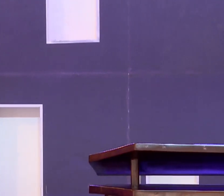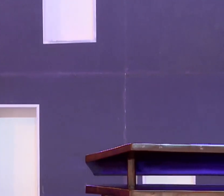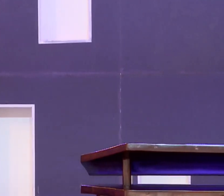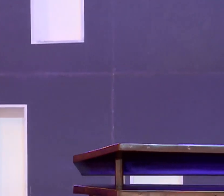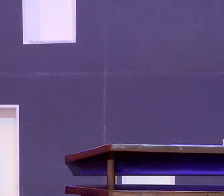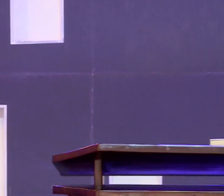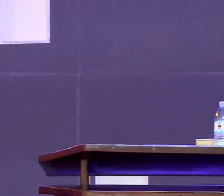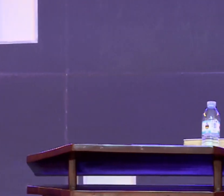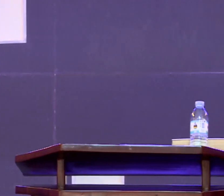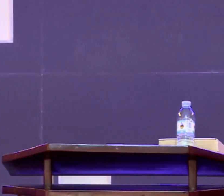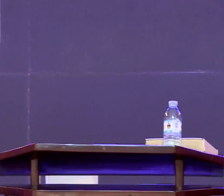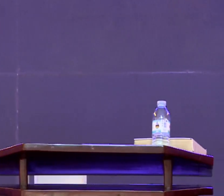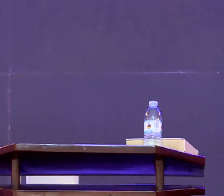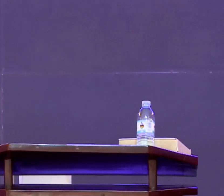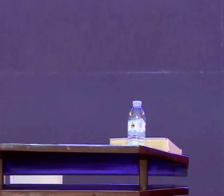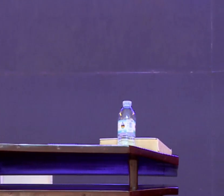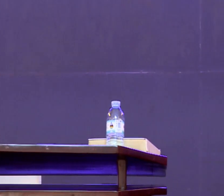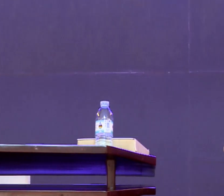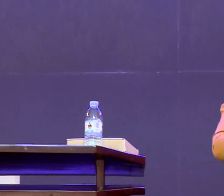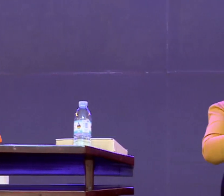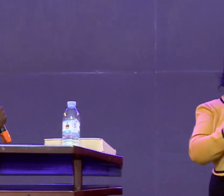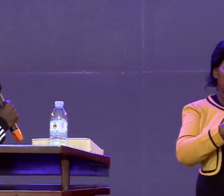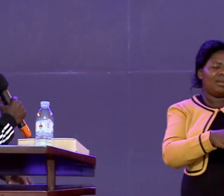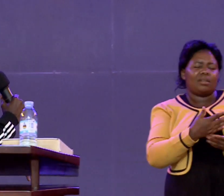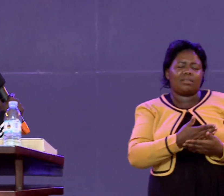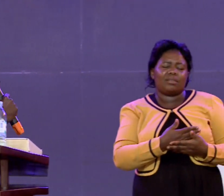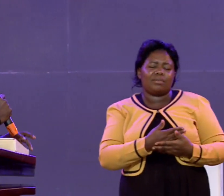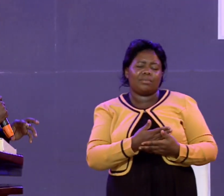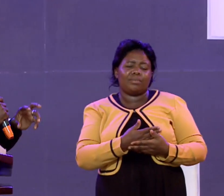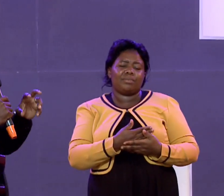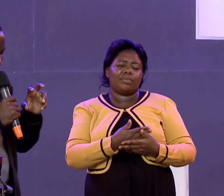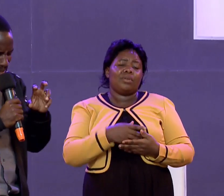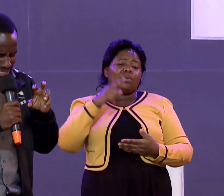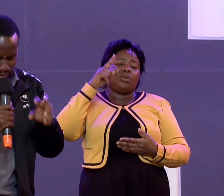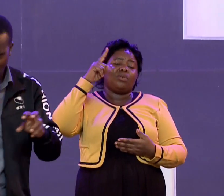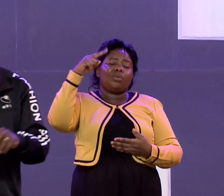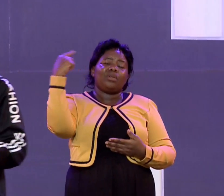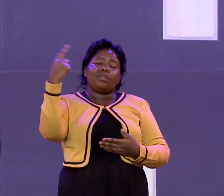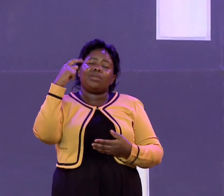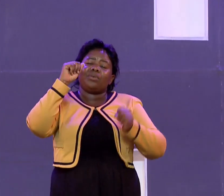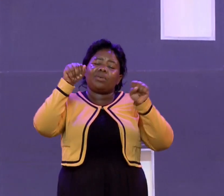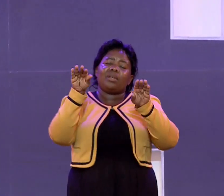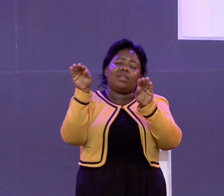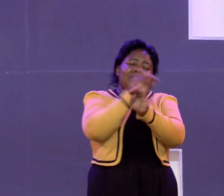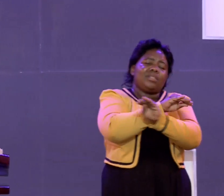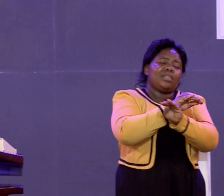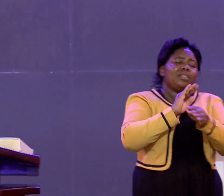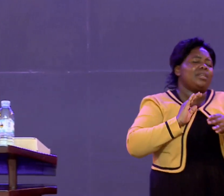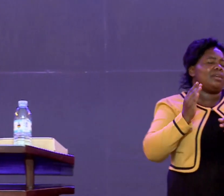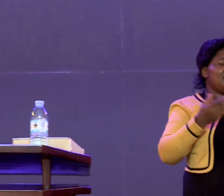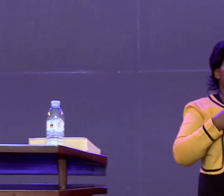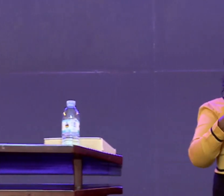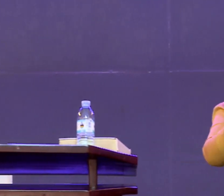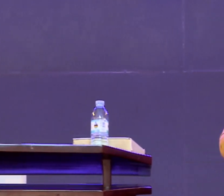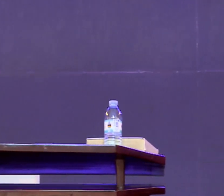over us. Tuyambo menye mitima jafe. Help us and melt our hearts. Gwe kagwa manyokudie mitima jama yinja no jika kanyoji gonja. Only you can soften